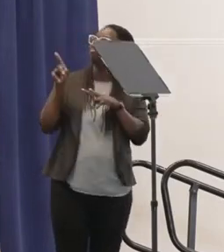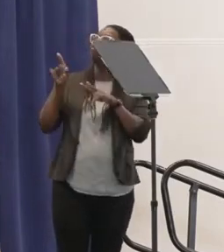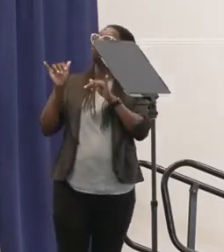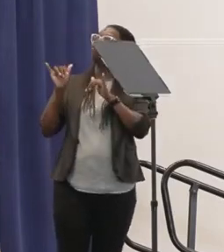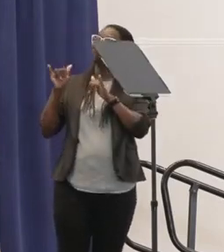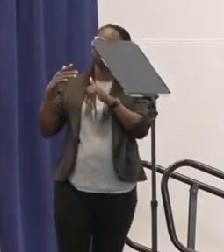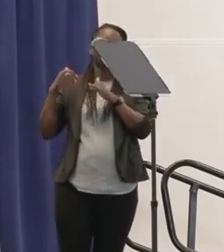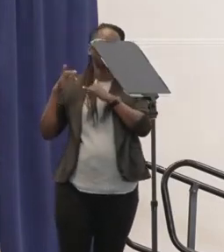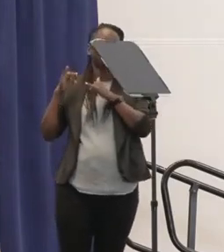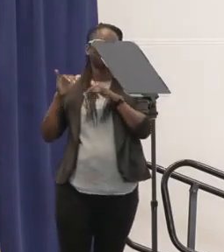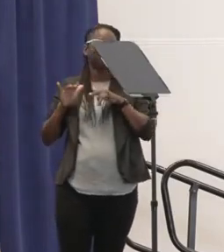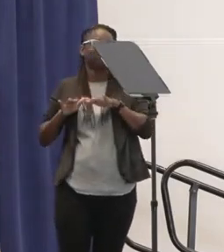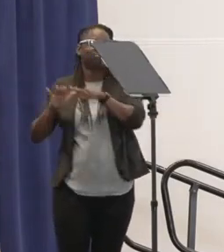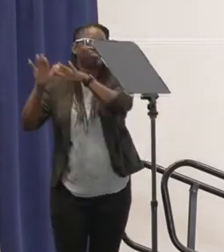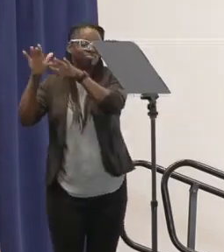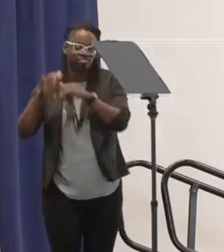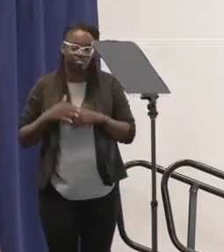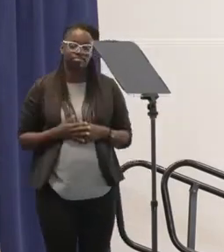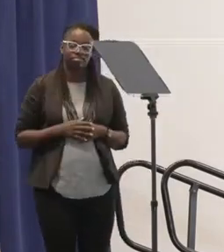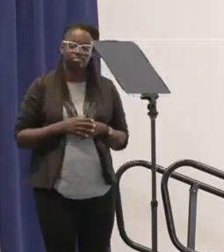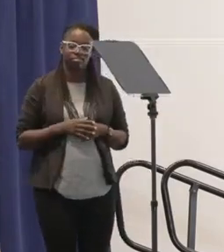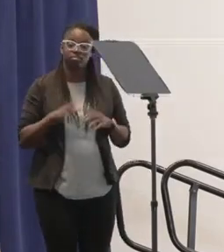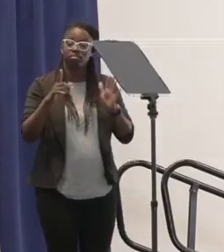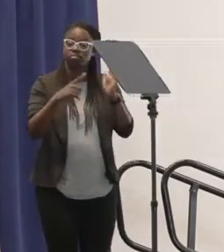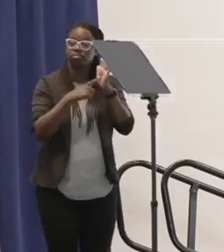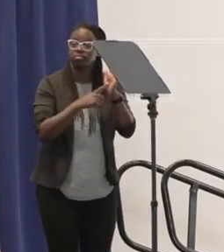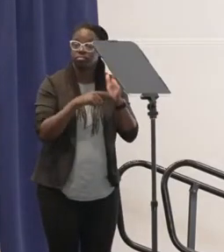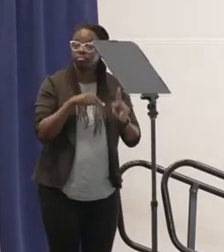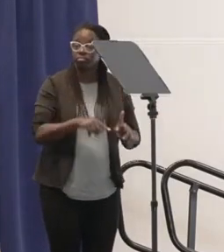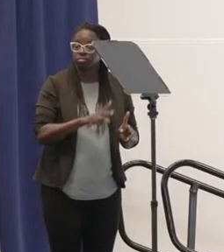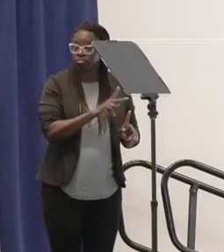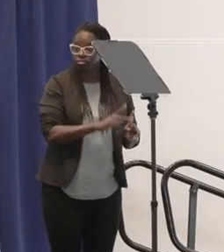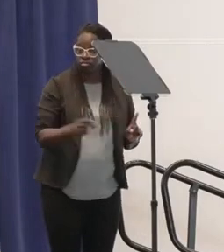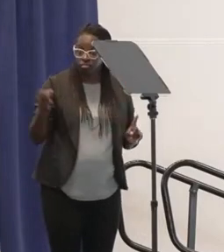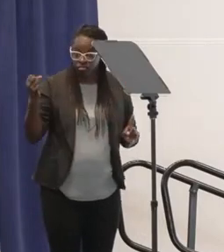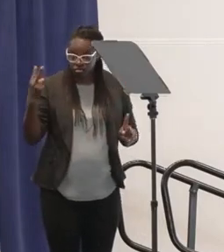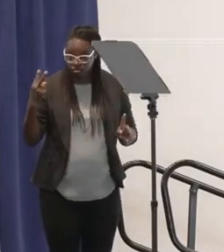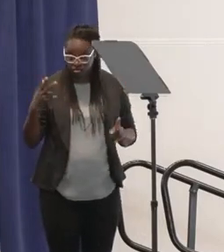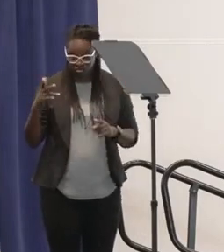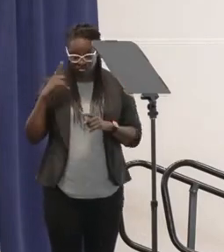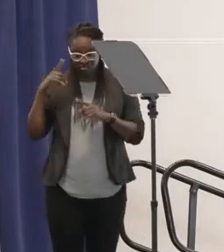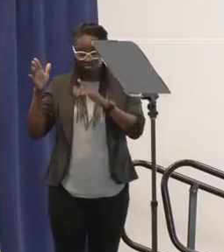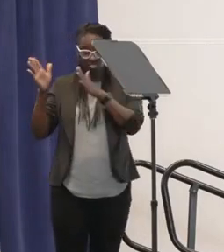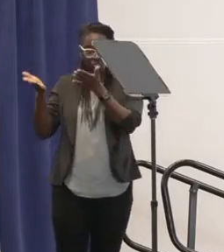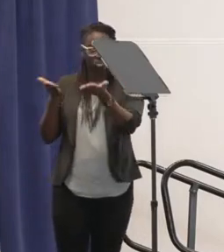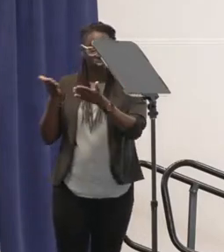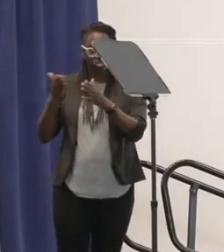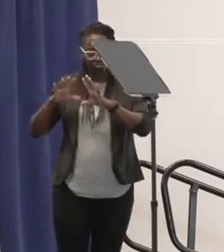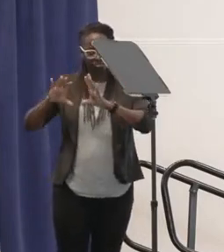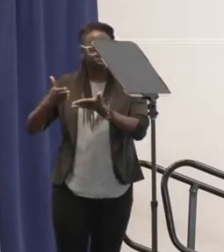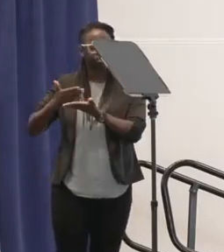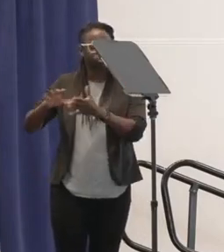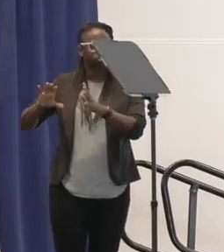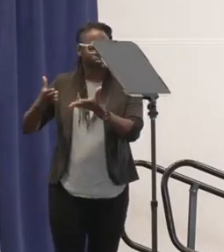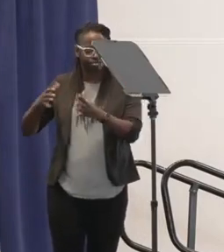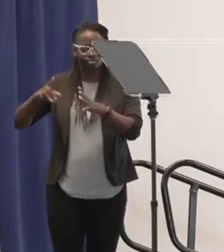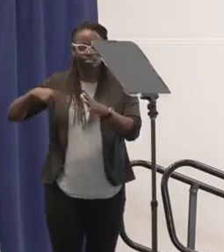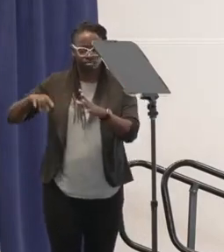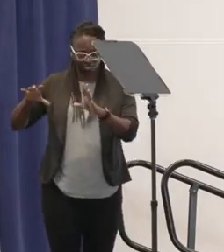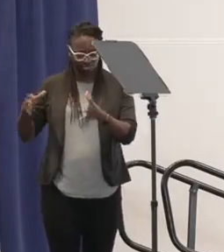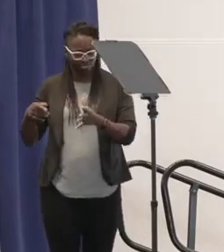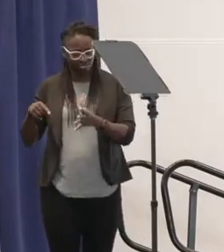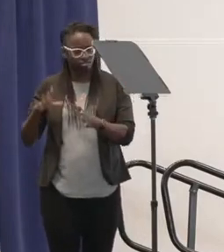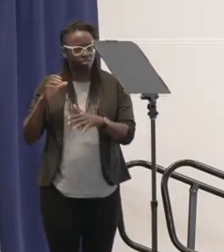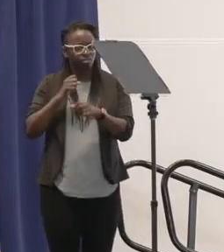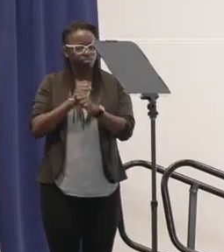targeted actions so our students from underserved communities, including communities of color, are aware of and have access to and can